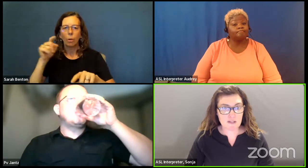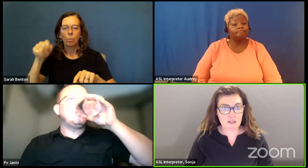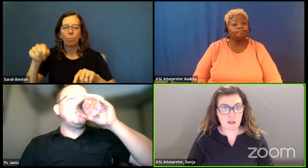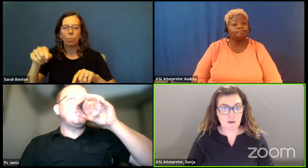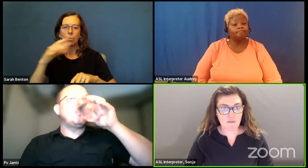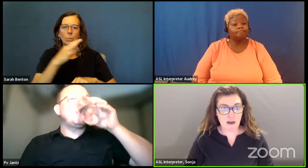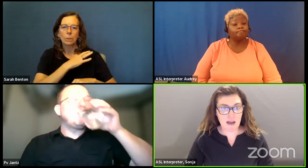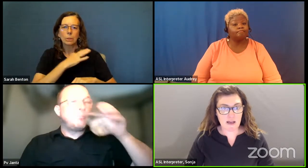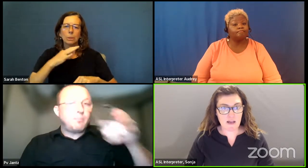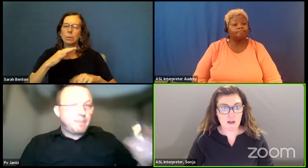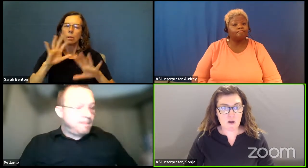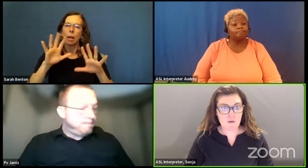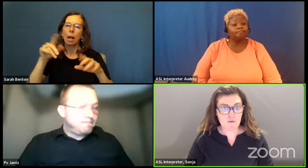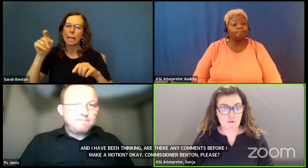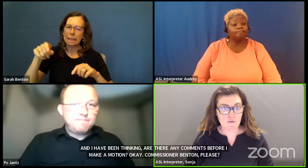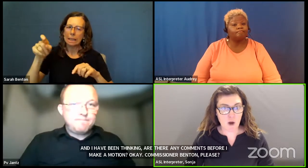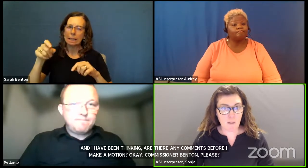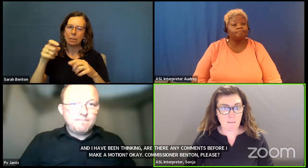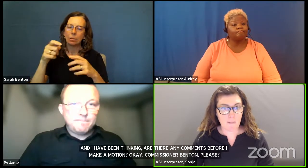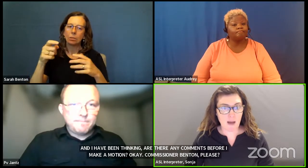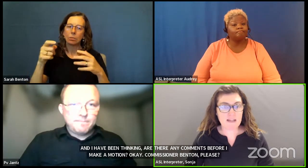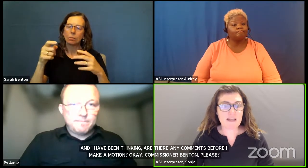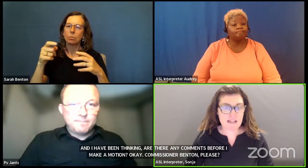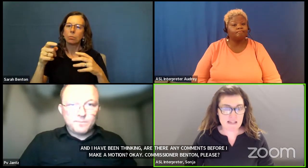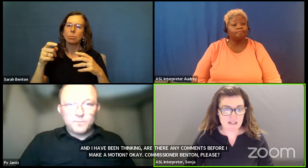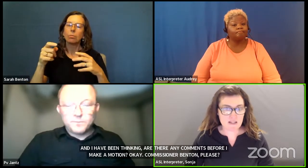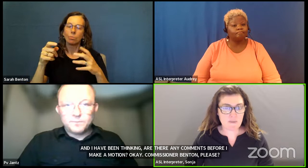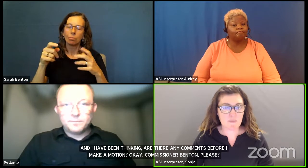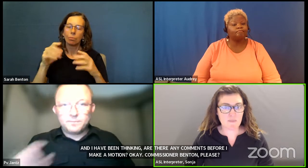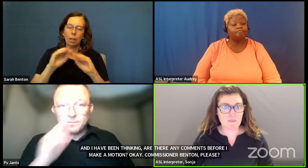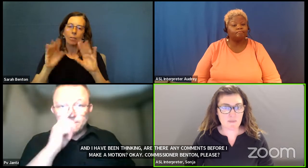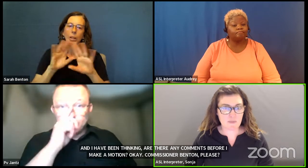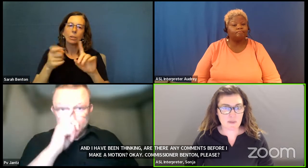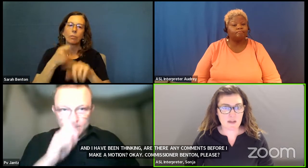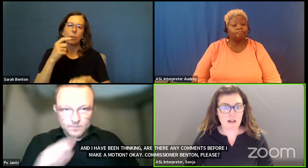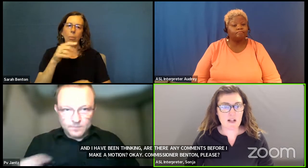I want to clarify I need